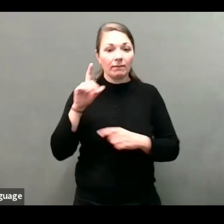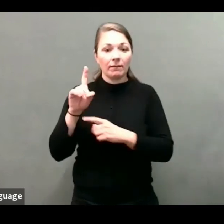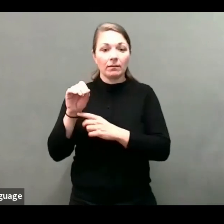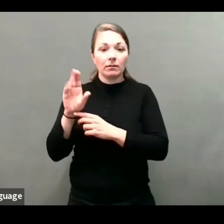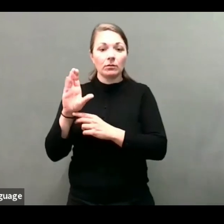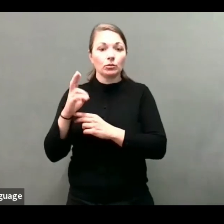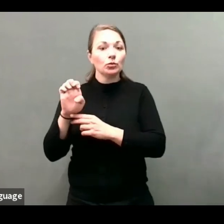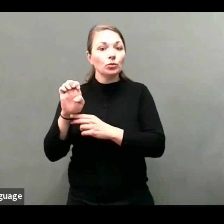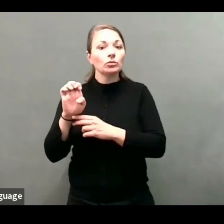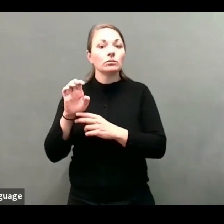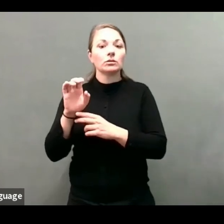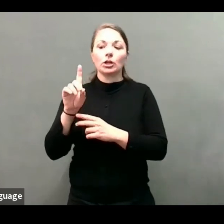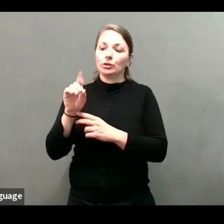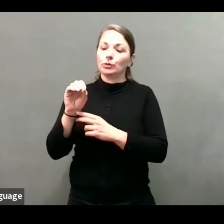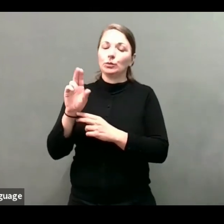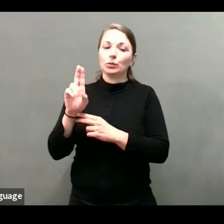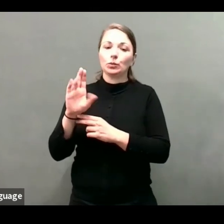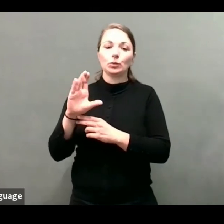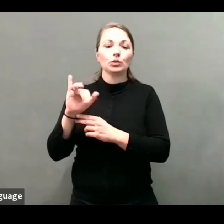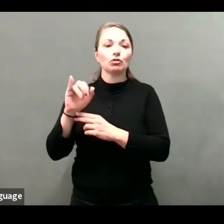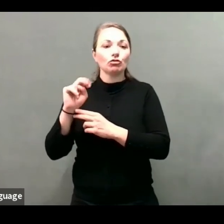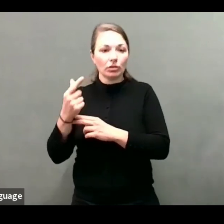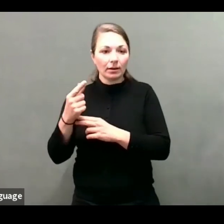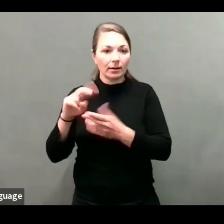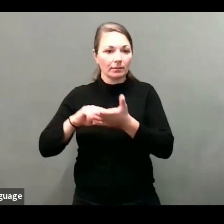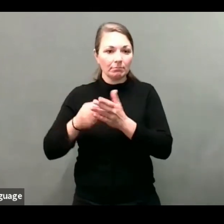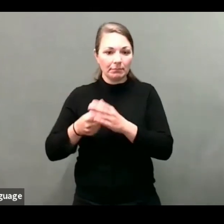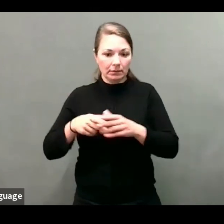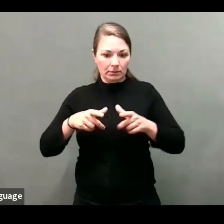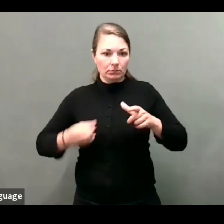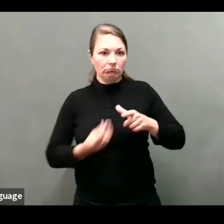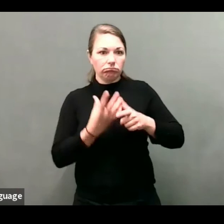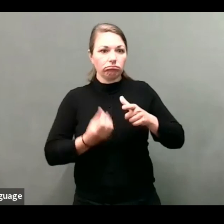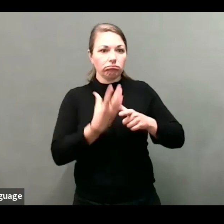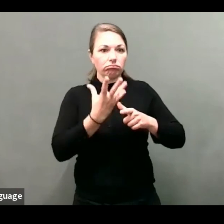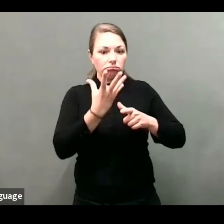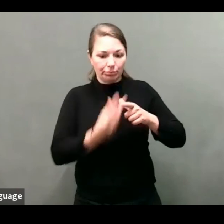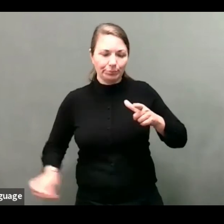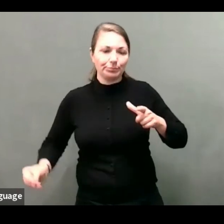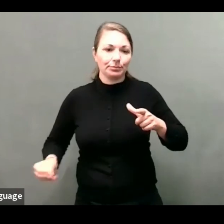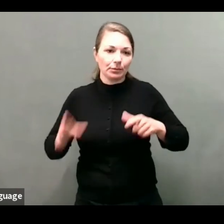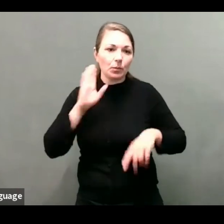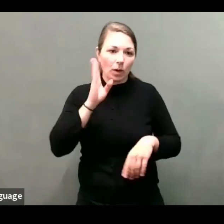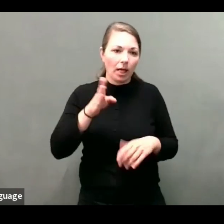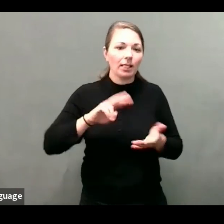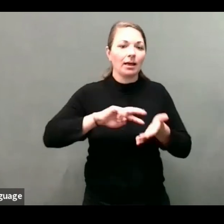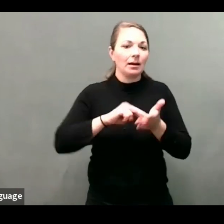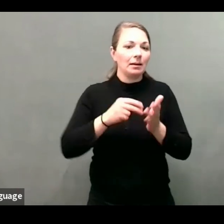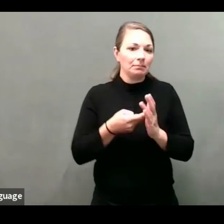said, the patient should never be made to feel like they can't do any of these things if they really need to do